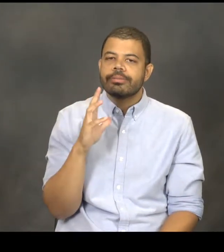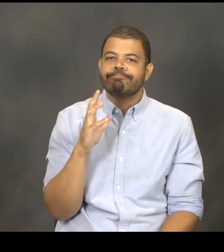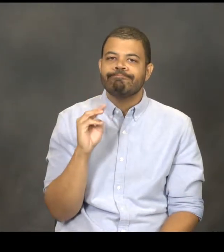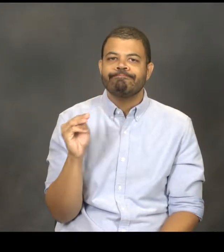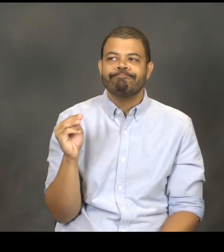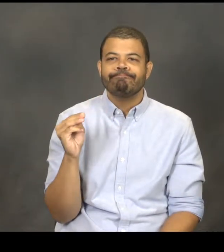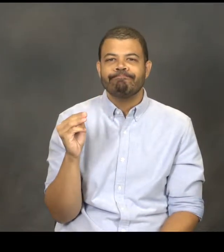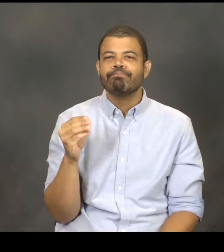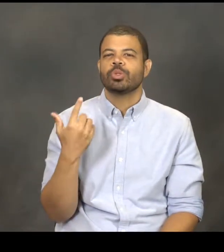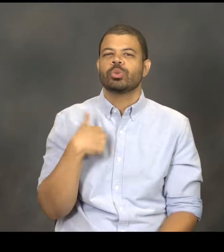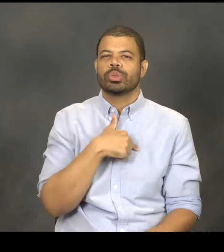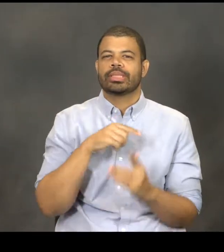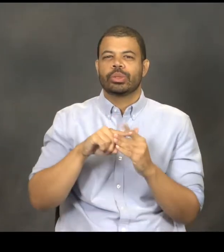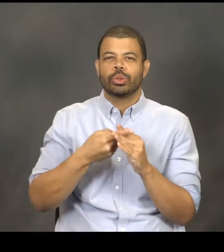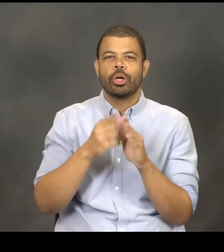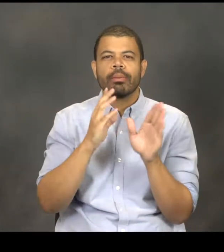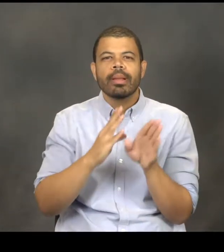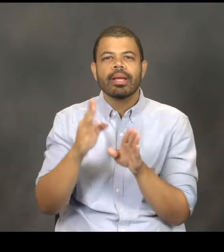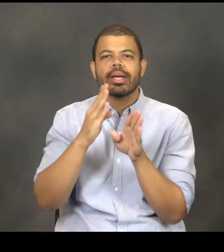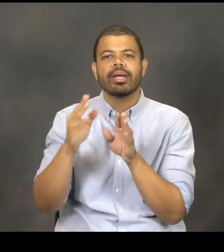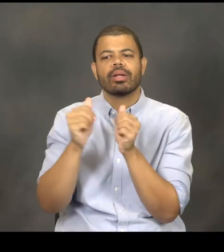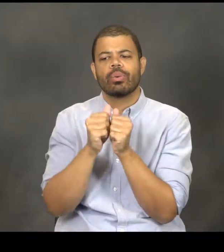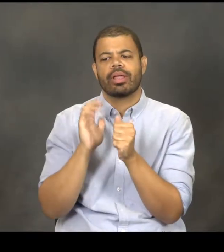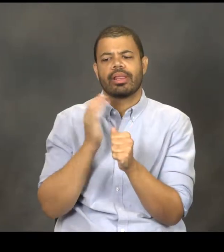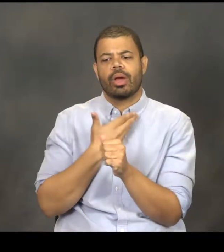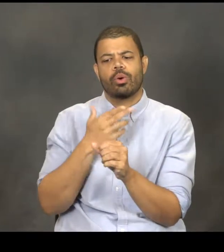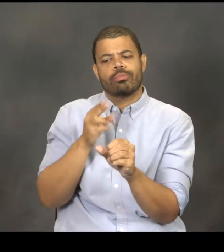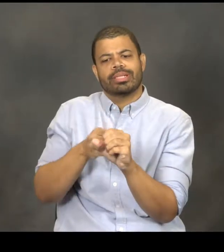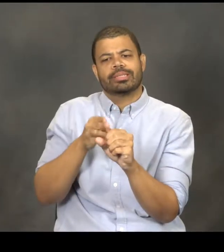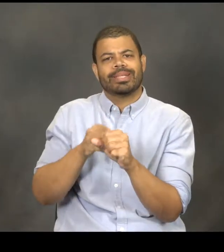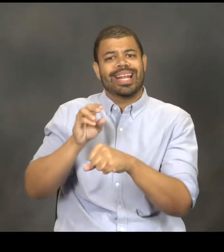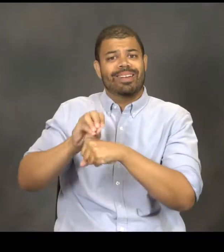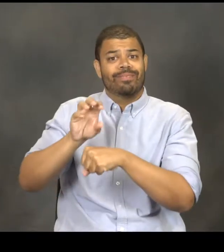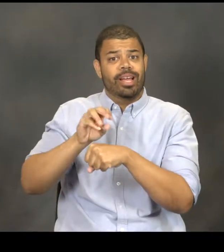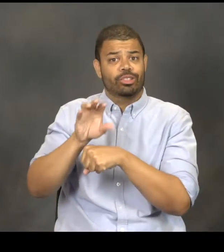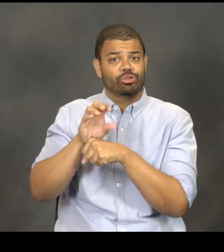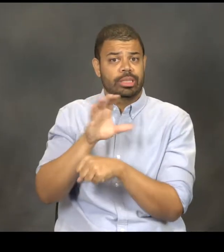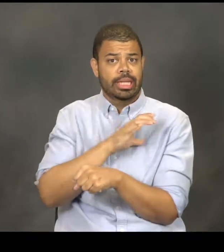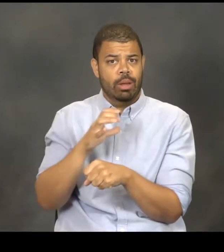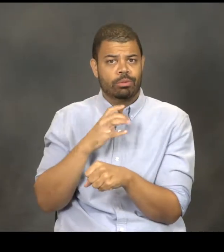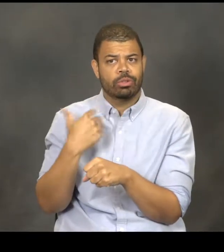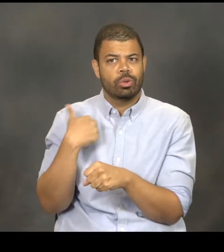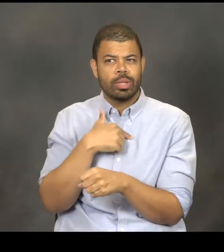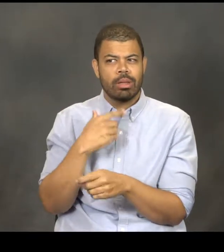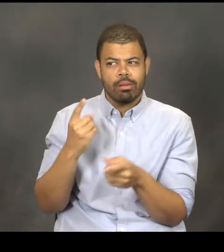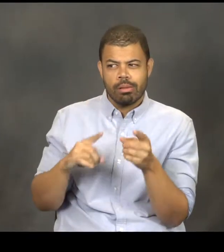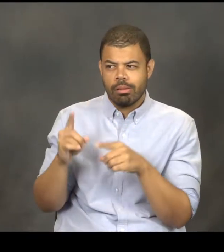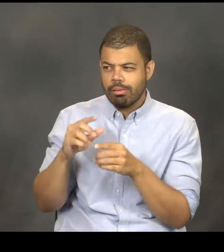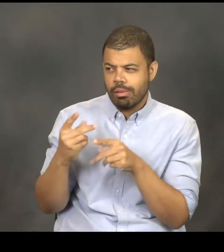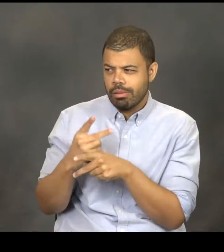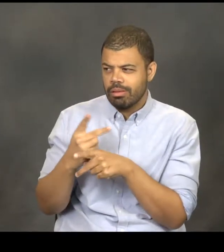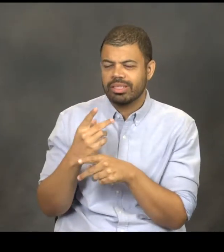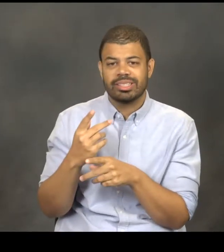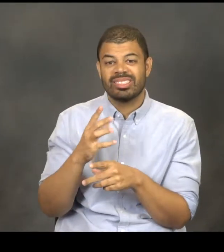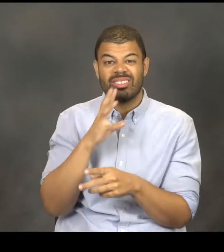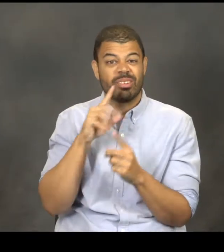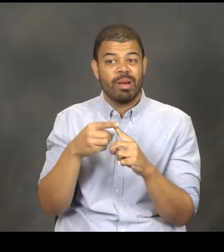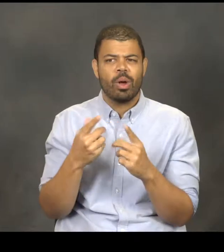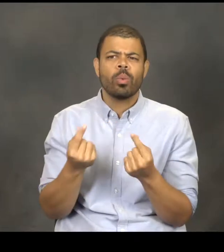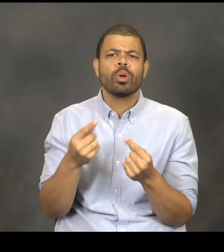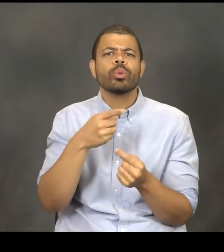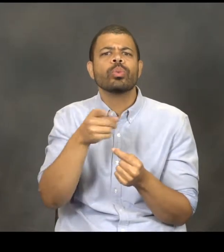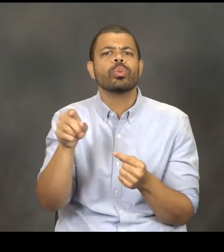We started doing some planning with our Participant Advisory Council here at Community Action and just started saying, like, what do you need? What's out